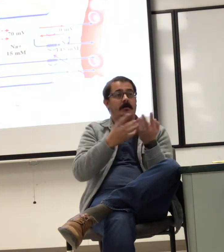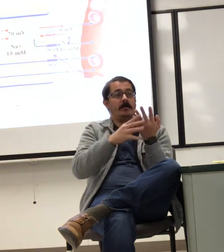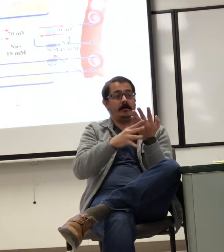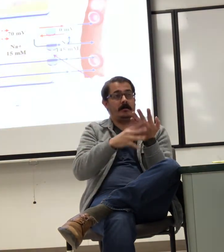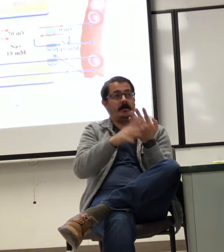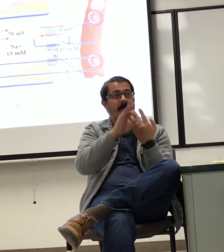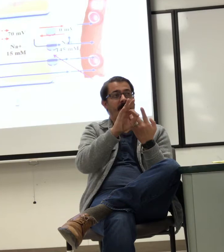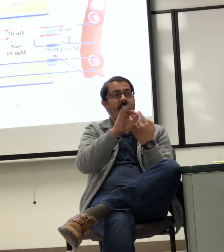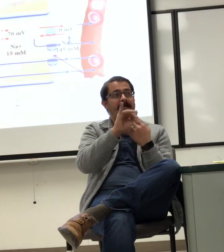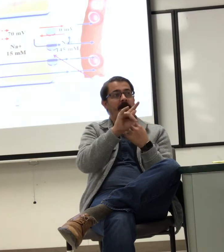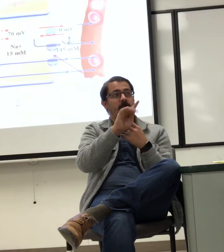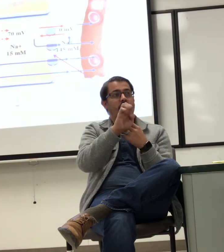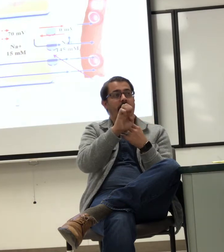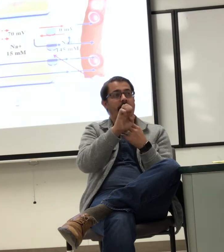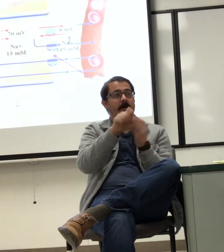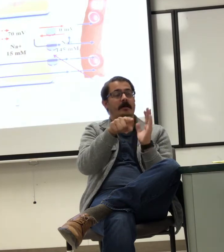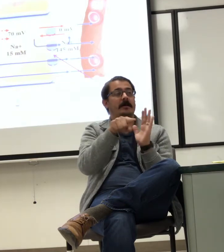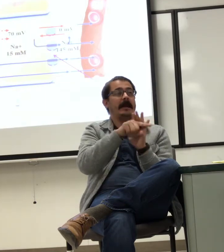-3